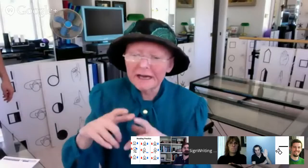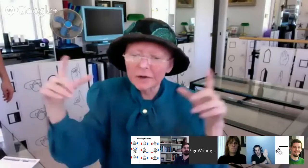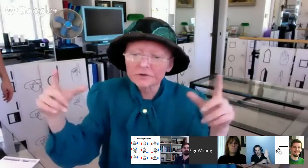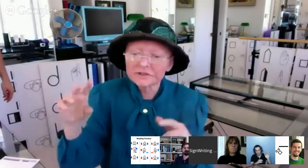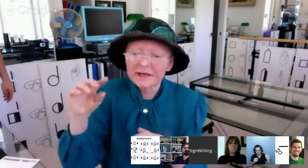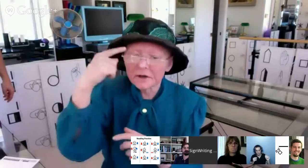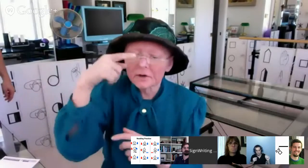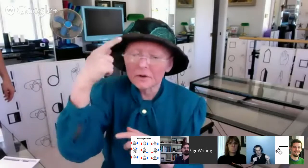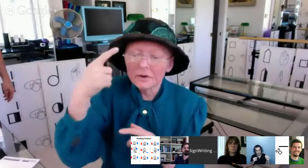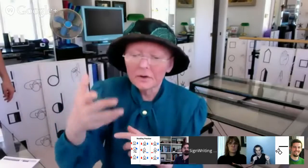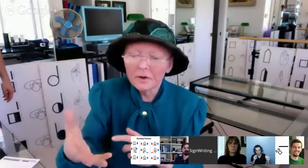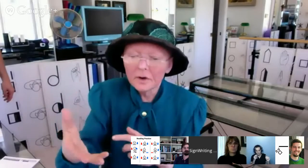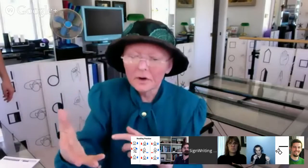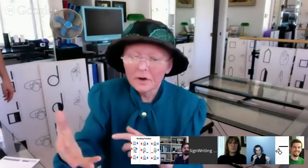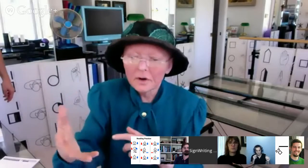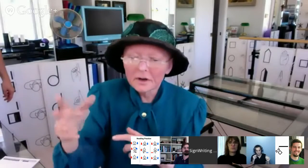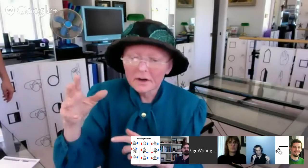talk louder, Diego?